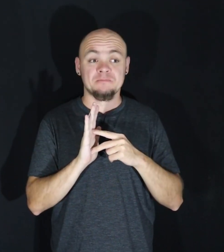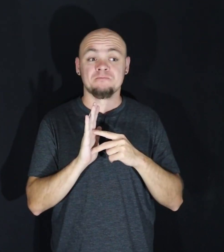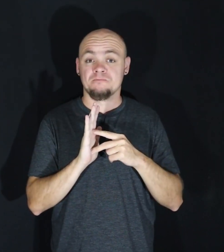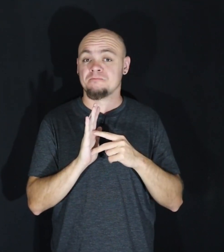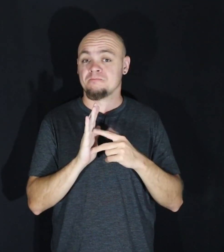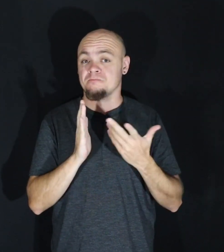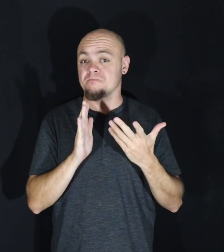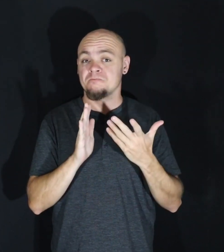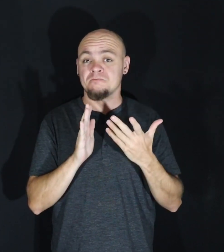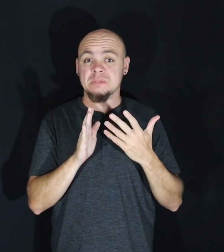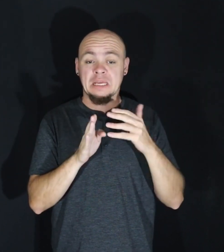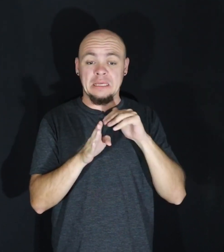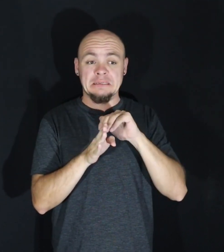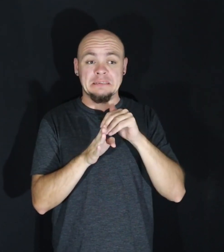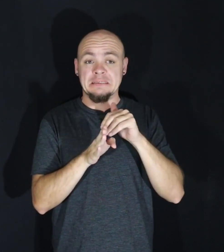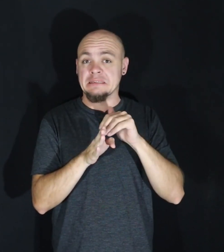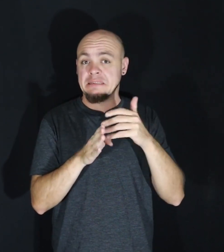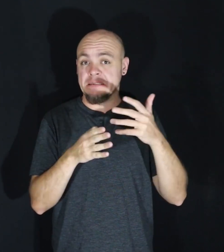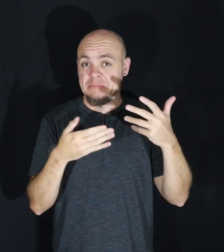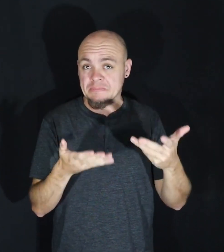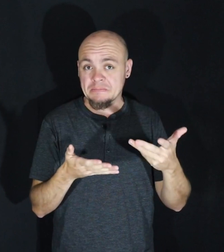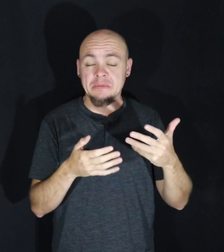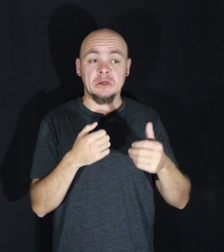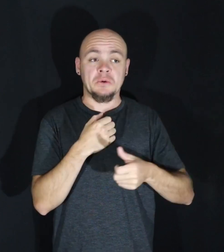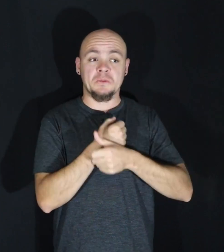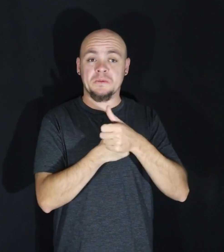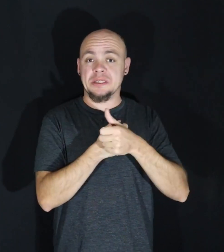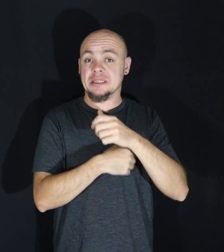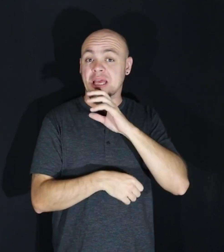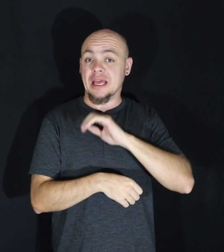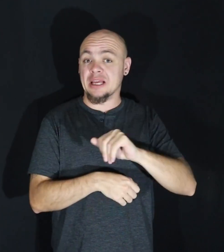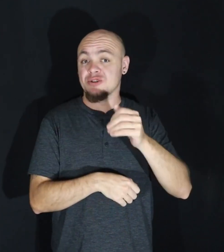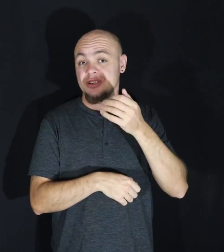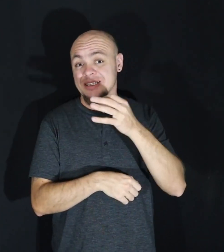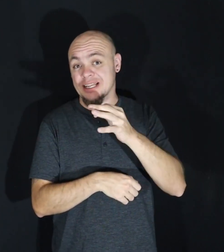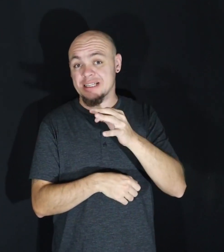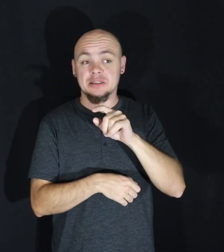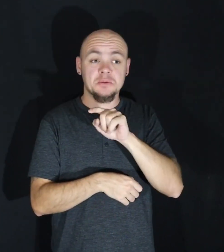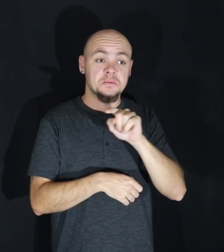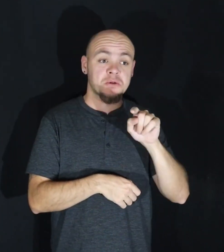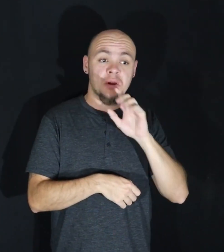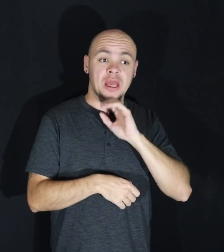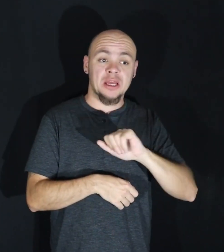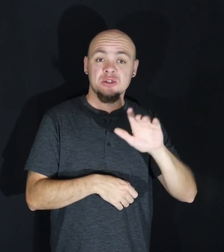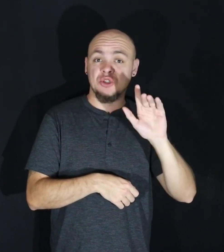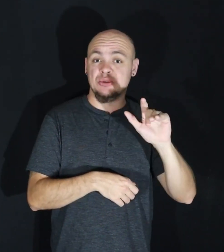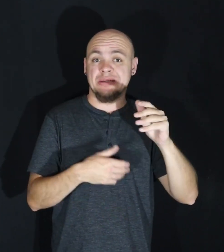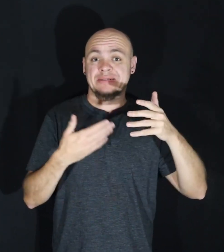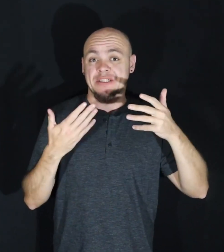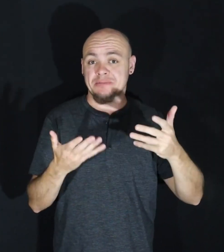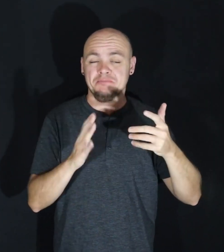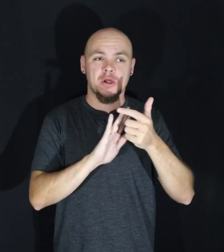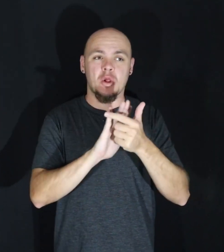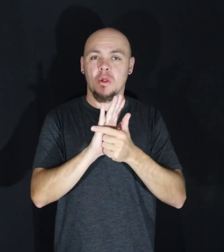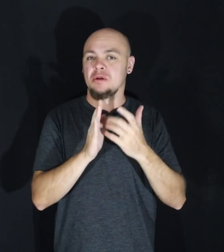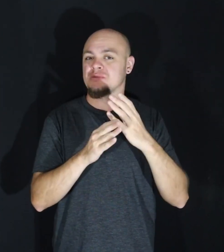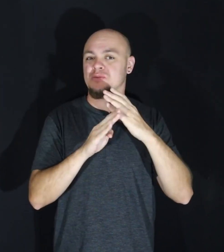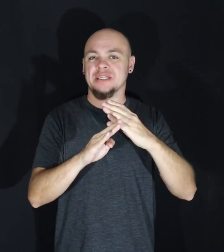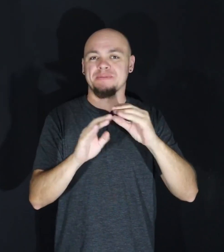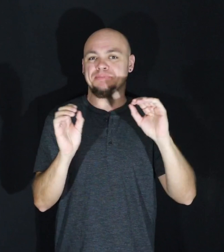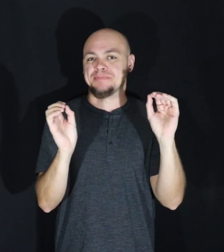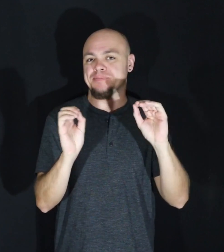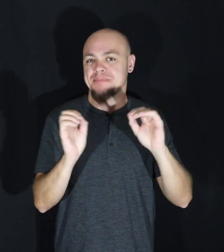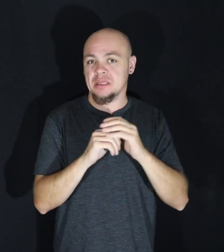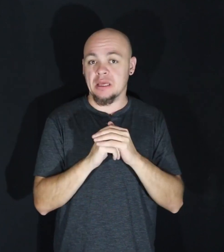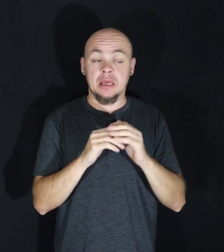edge. So between 19 and 25, there's no laws. Unlike